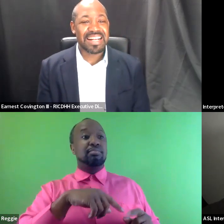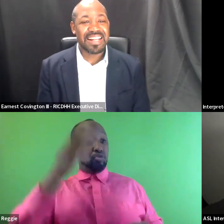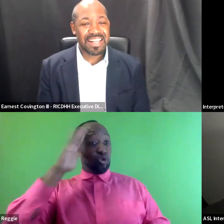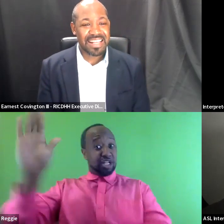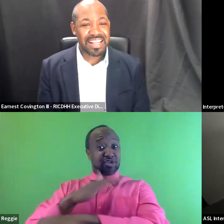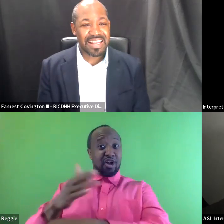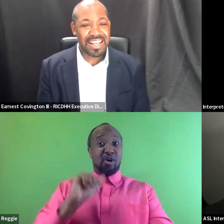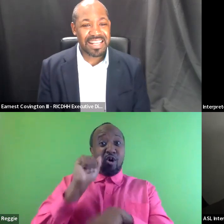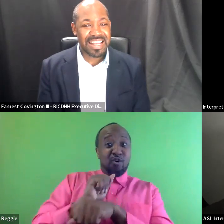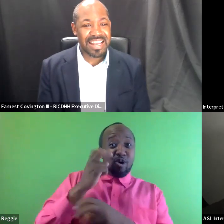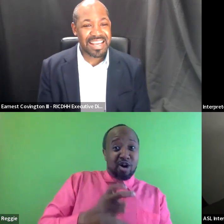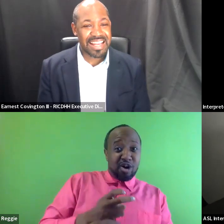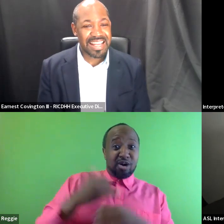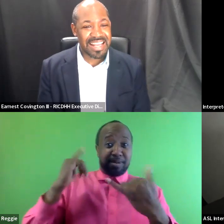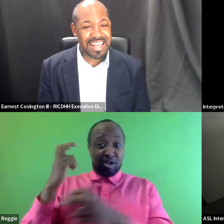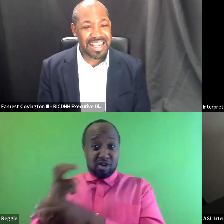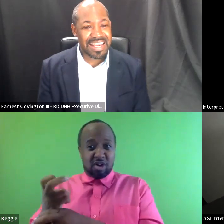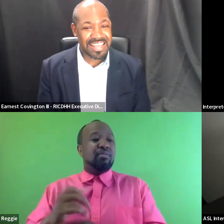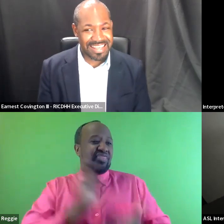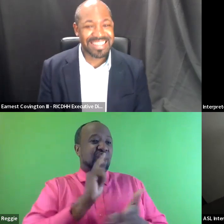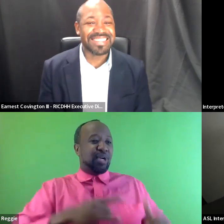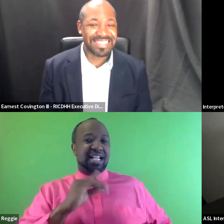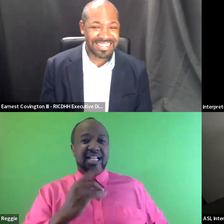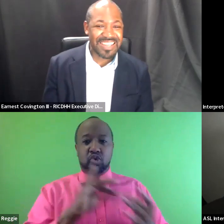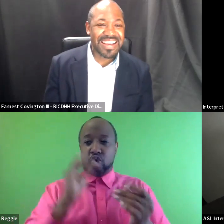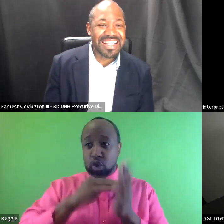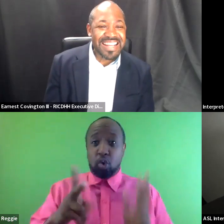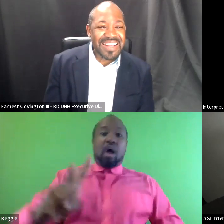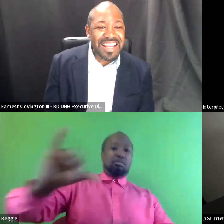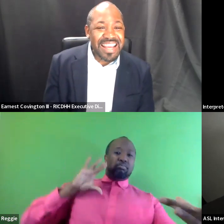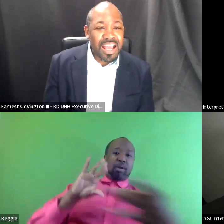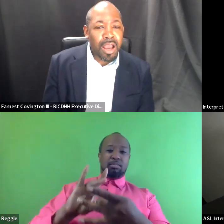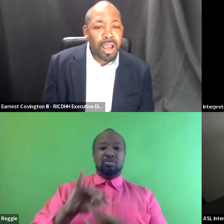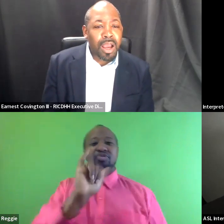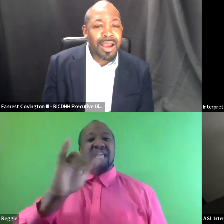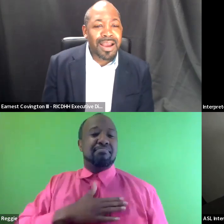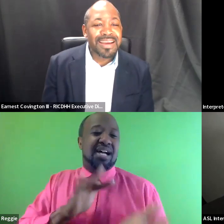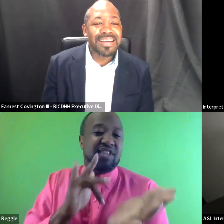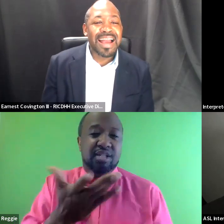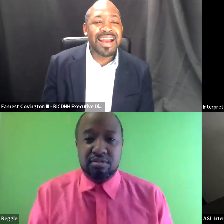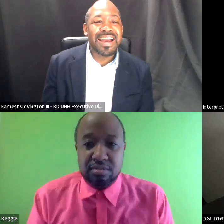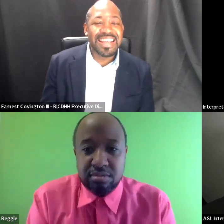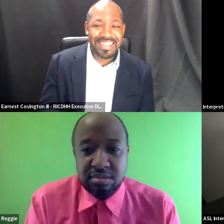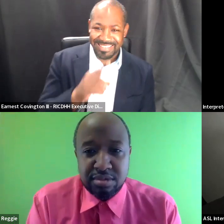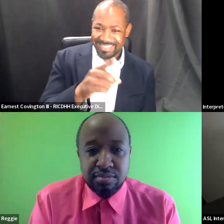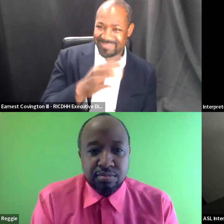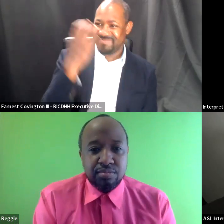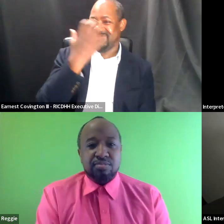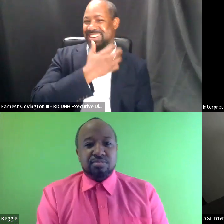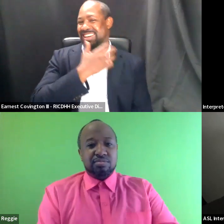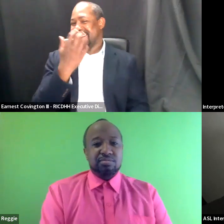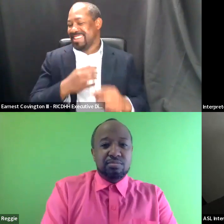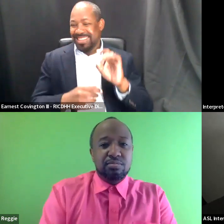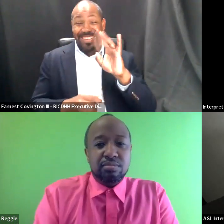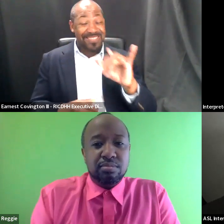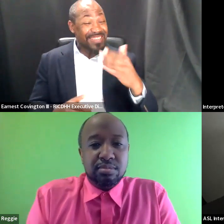the rapper? Wiz Khalifa? Sorry. Yeah, he says it all the time. Work hard, play hard. So they know that and